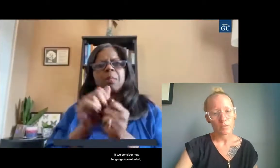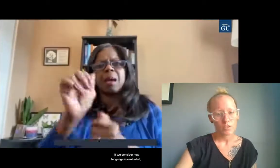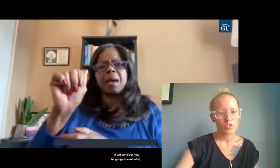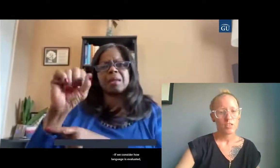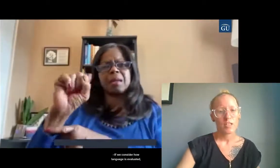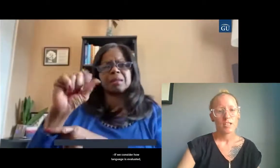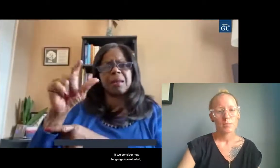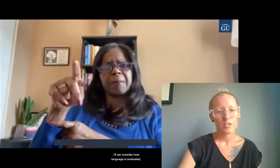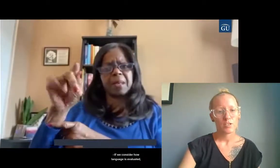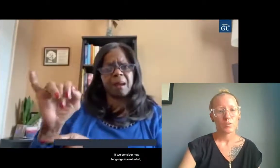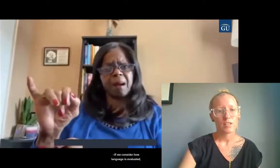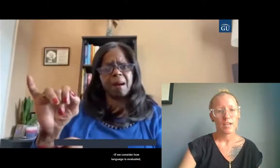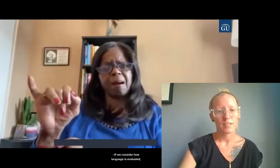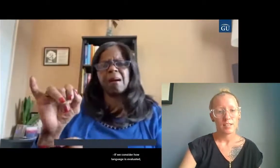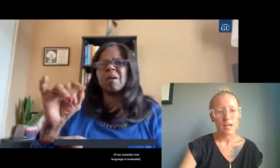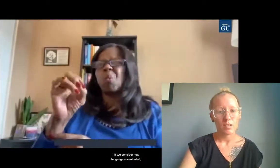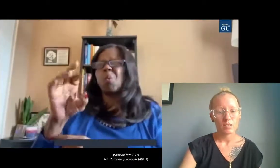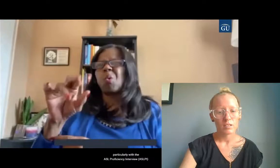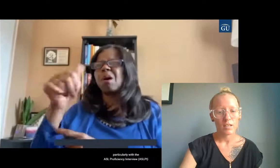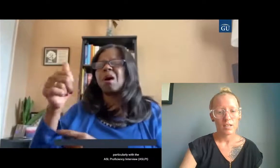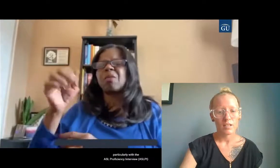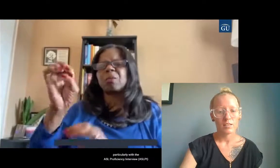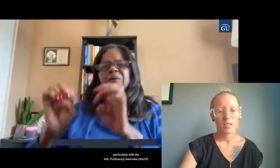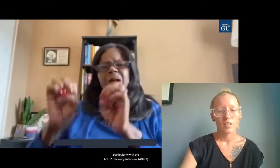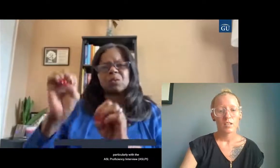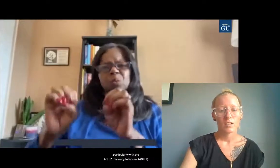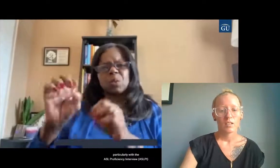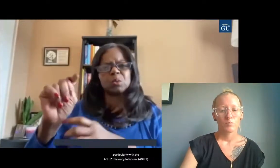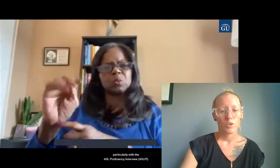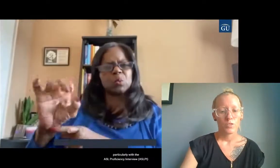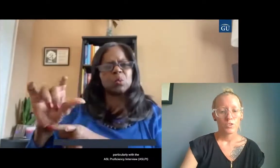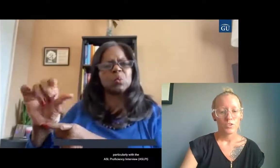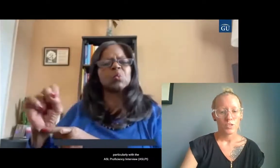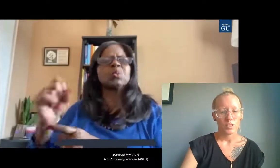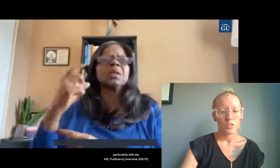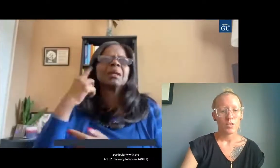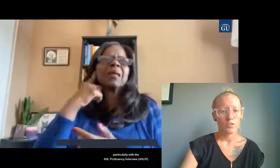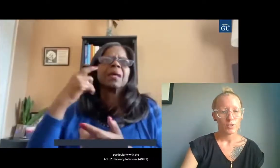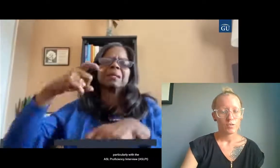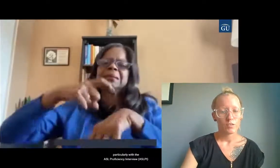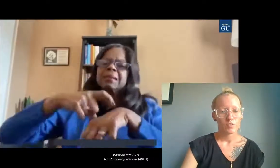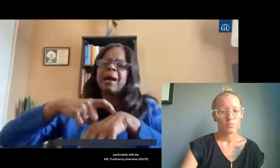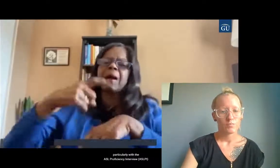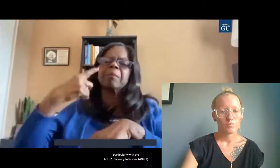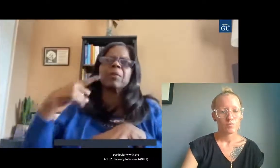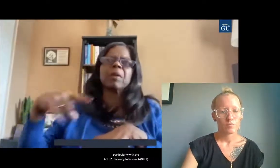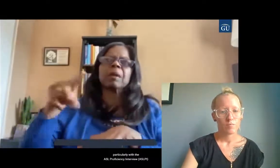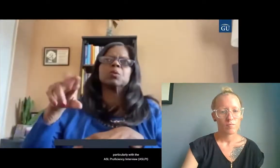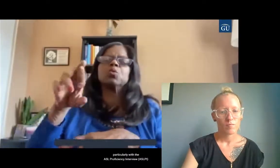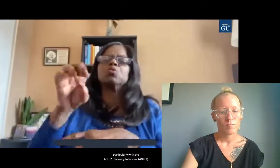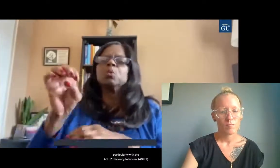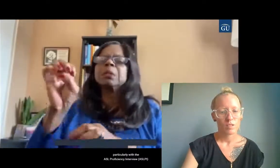evaluate language, especially with ASL and proficiency interviews,